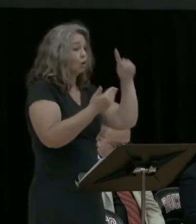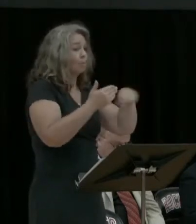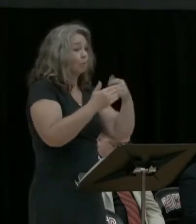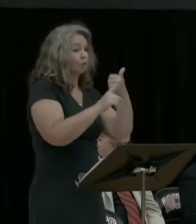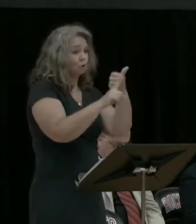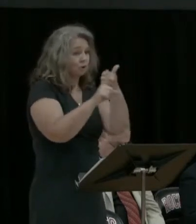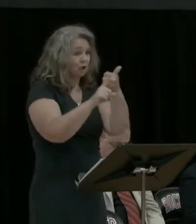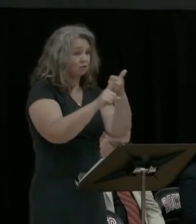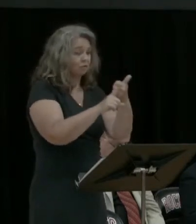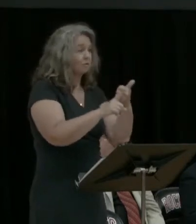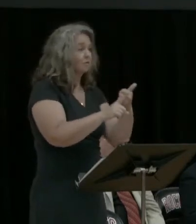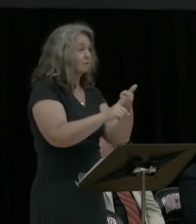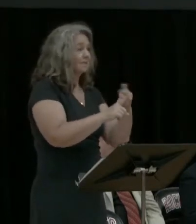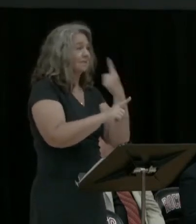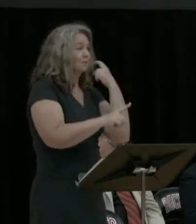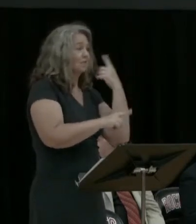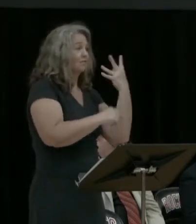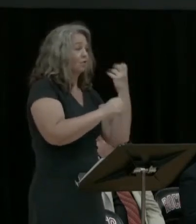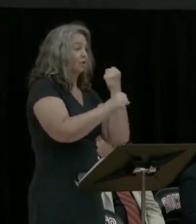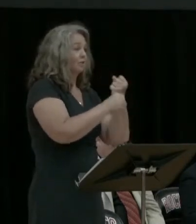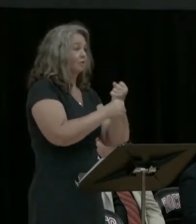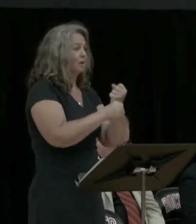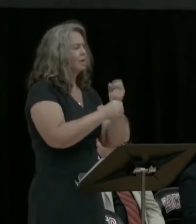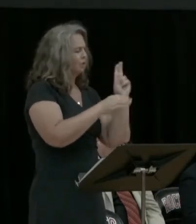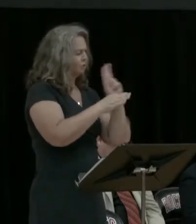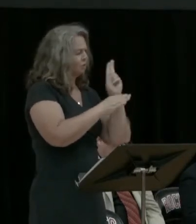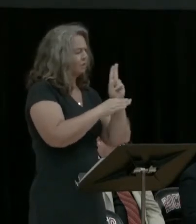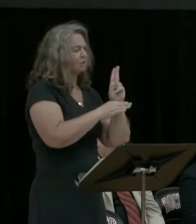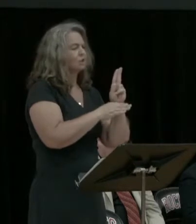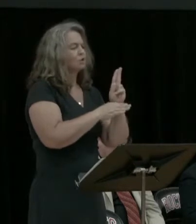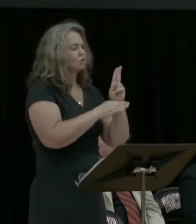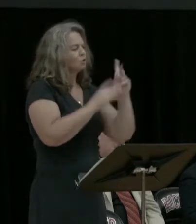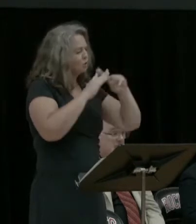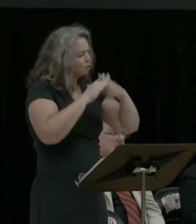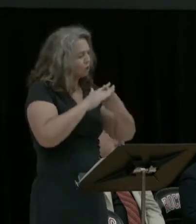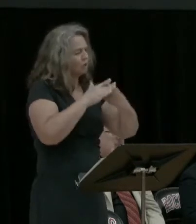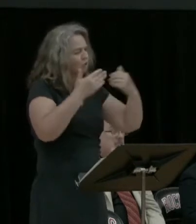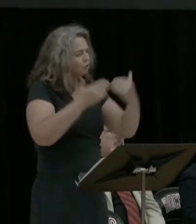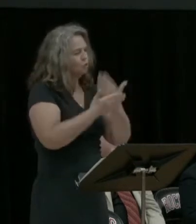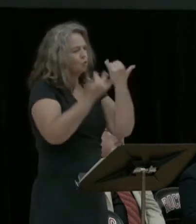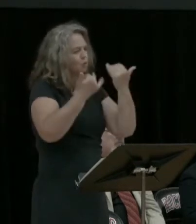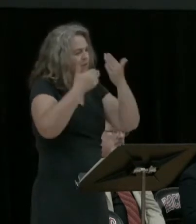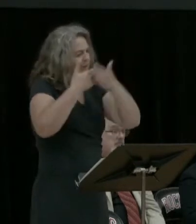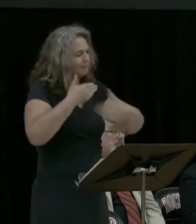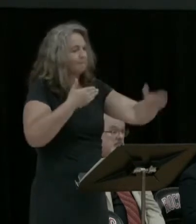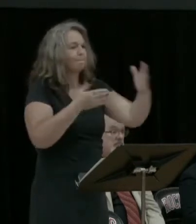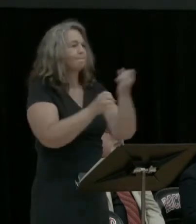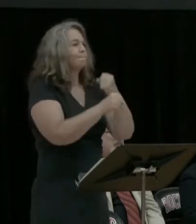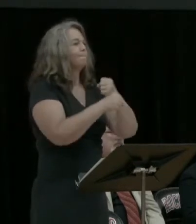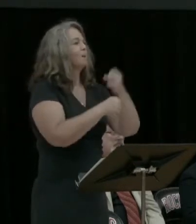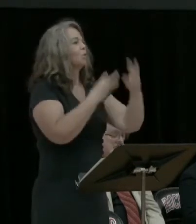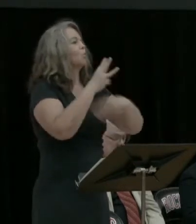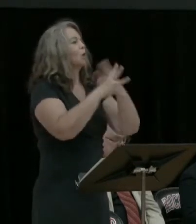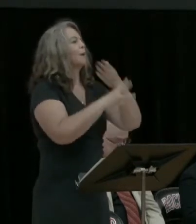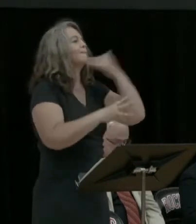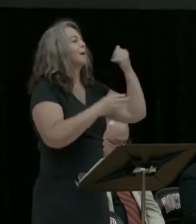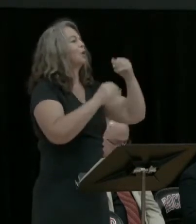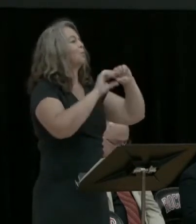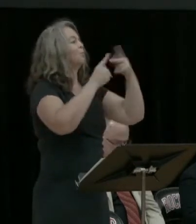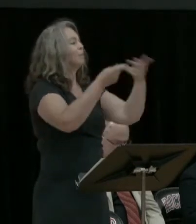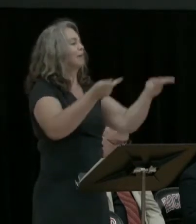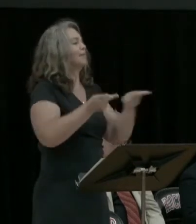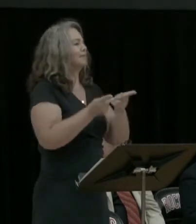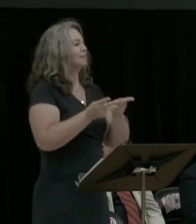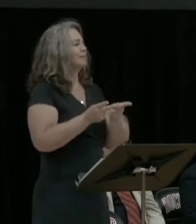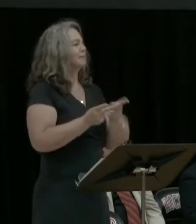yourself in these past 4 years and use that to go out there and make this world a better place. The JM family